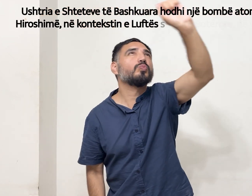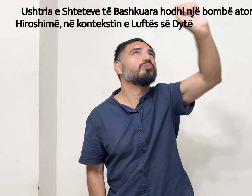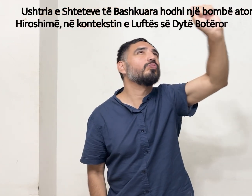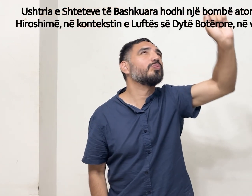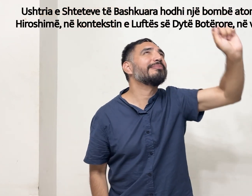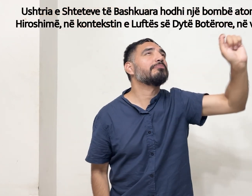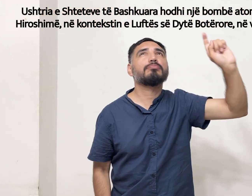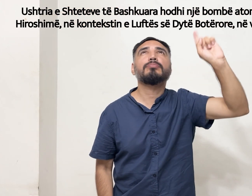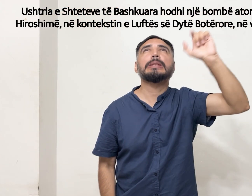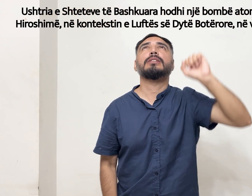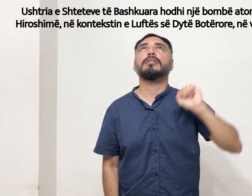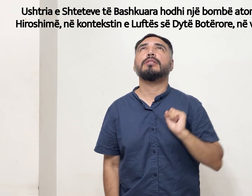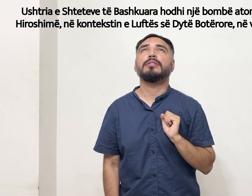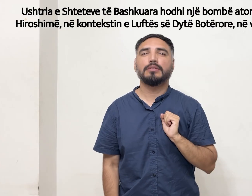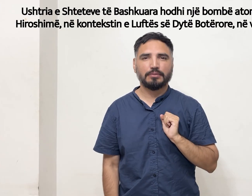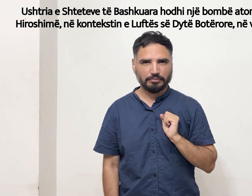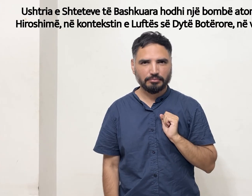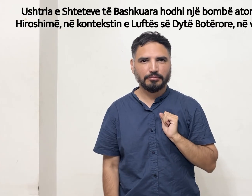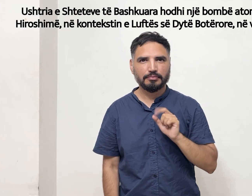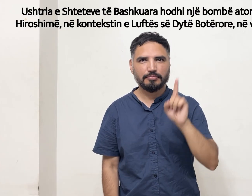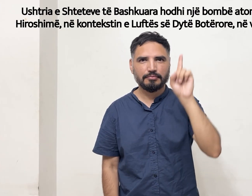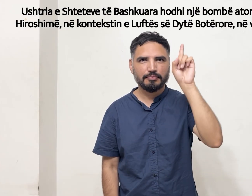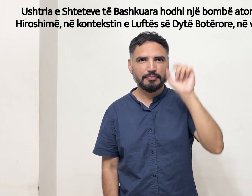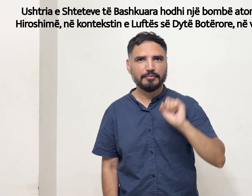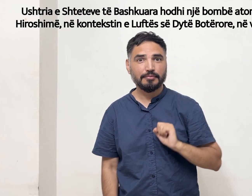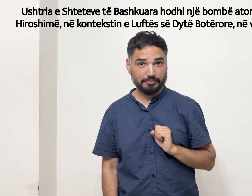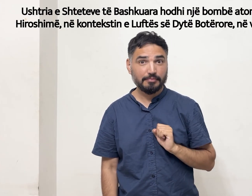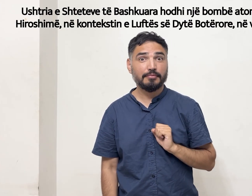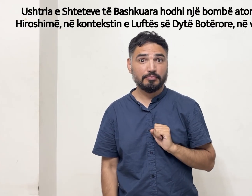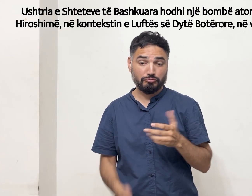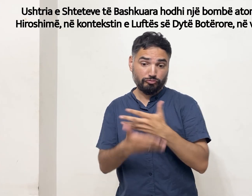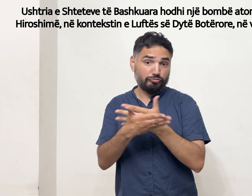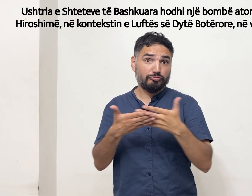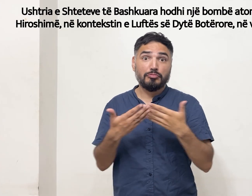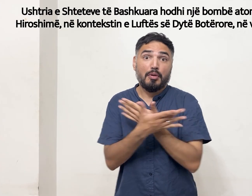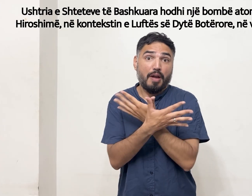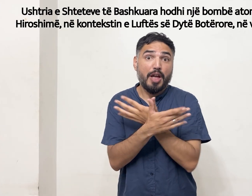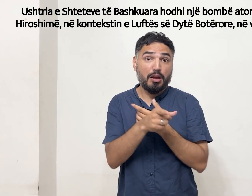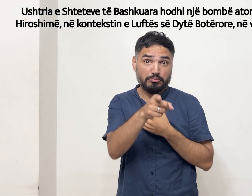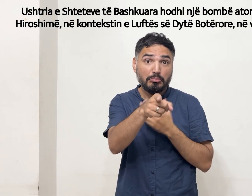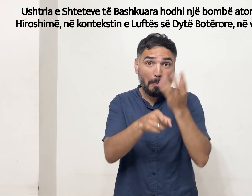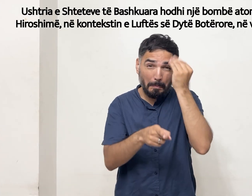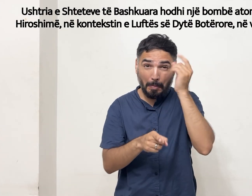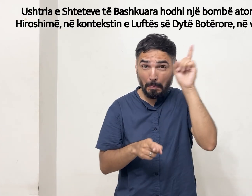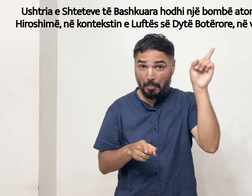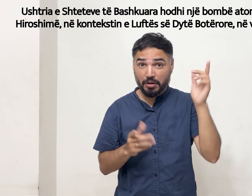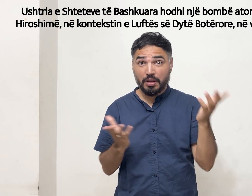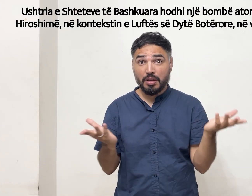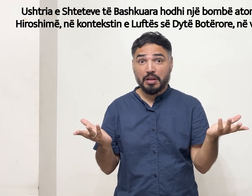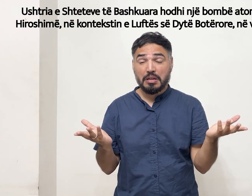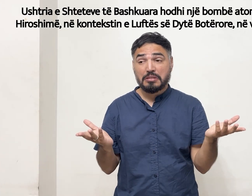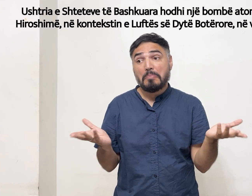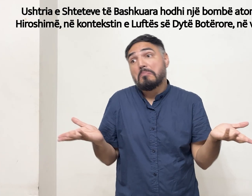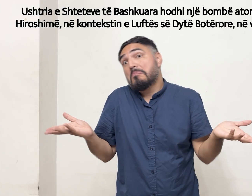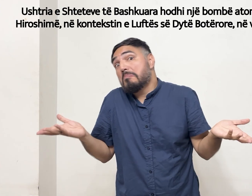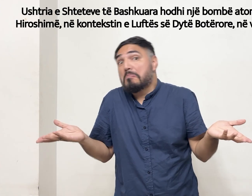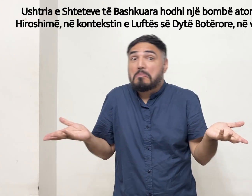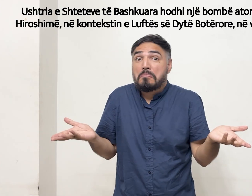II in 1945. That sentence is written in Albanian. Can you understand it? Probably